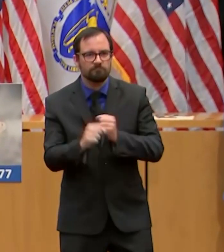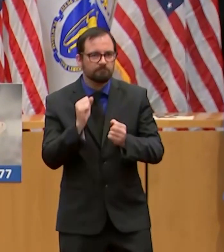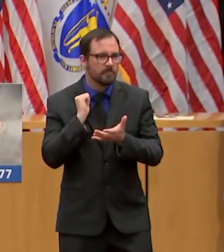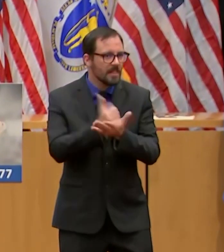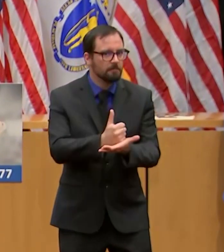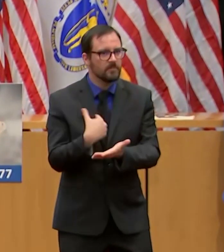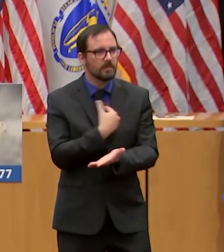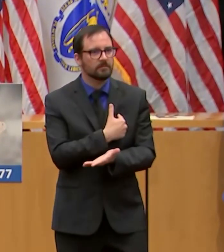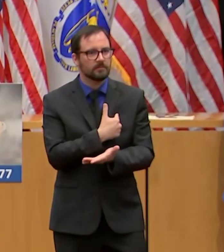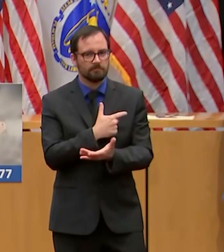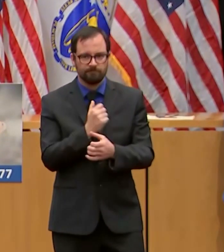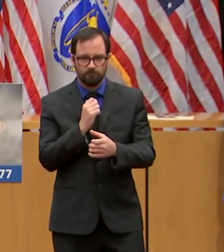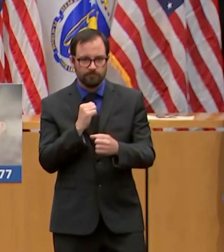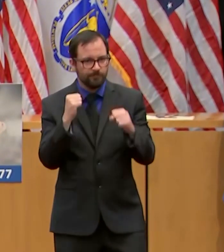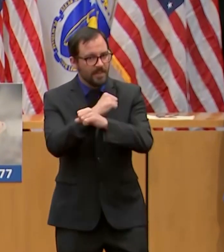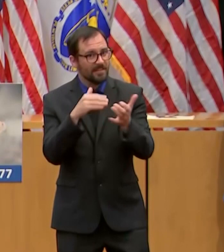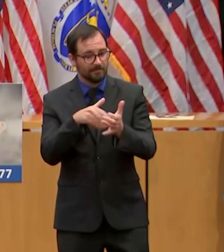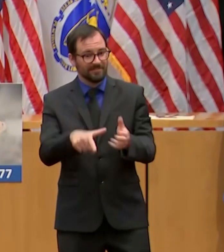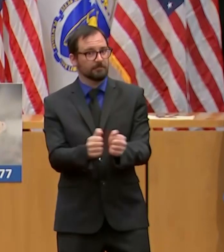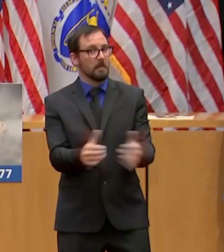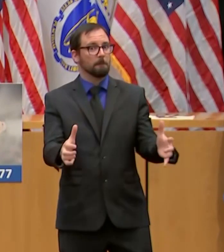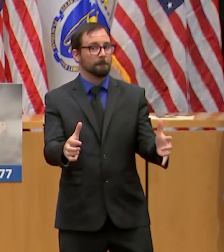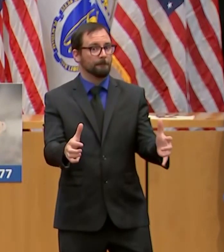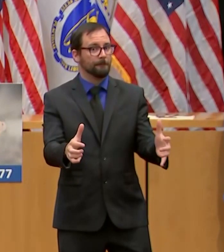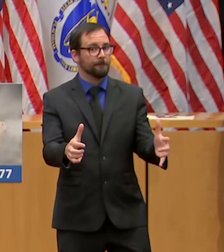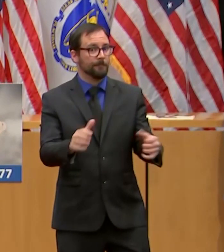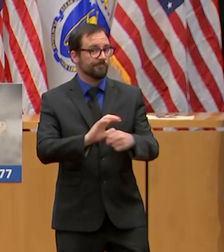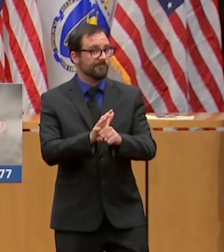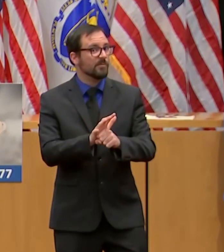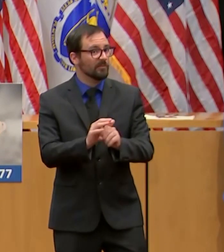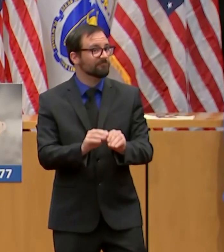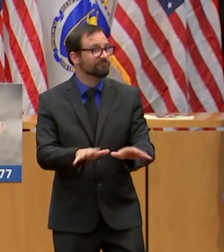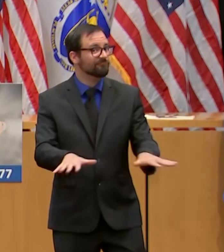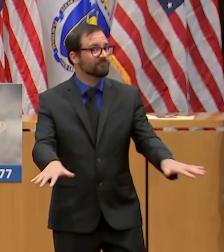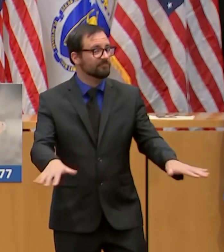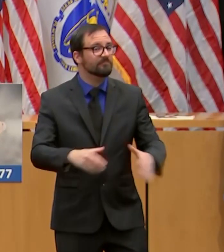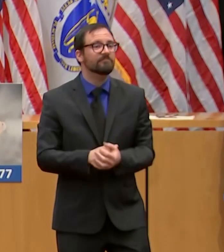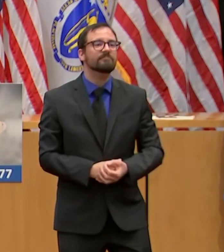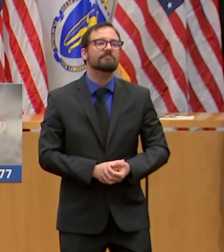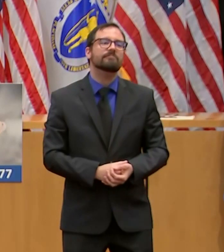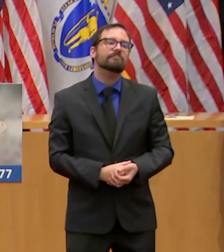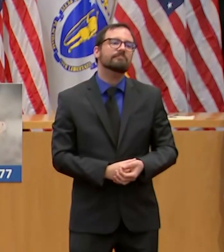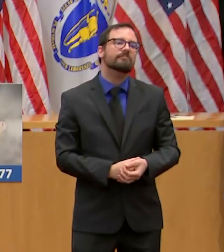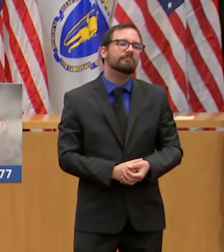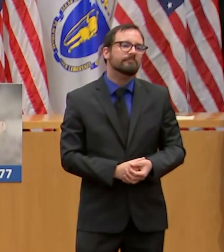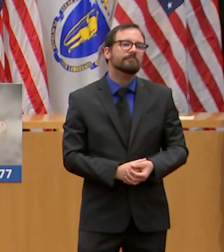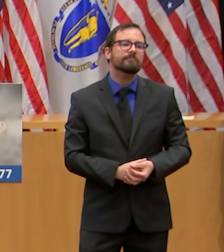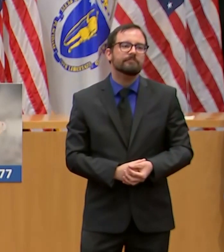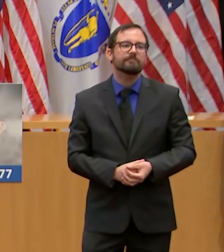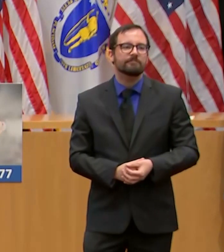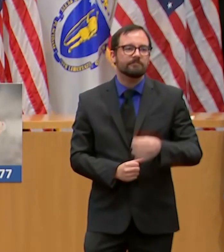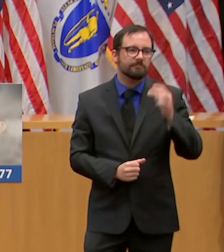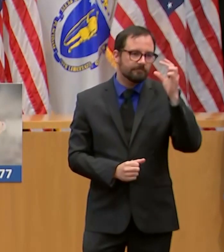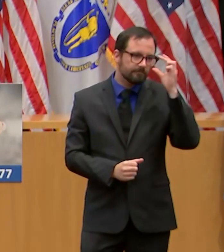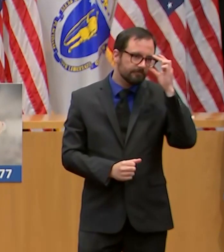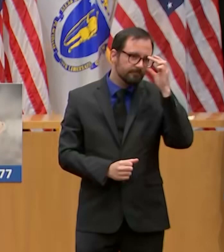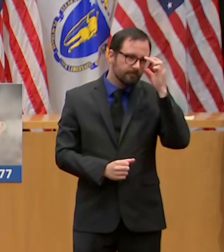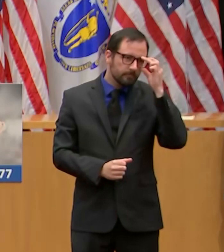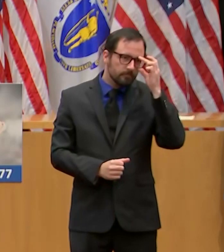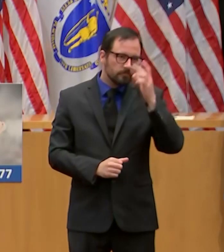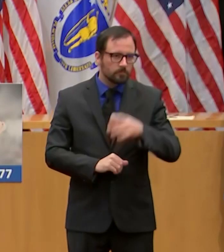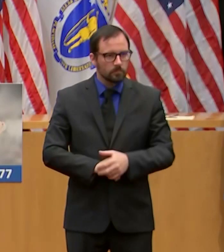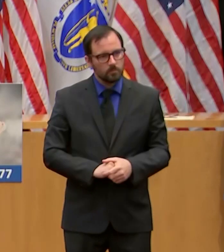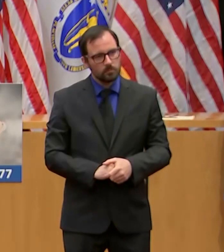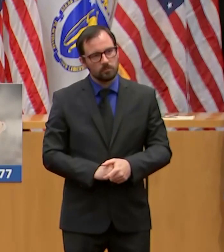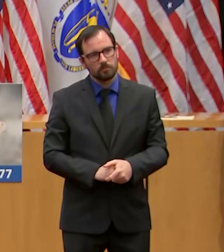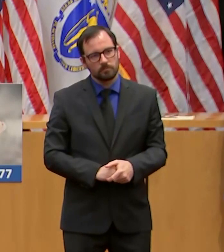lot for the Commonwealth's COVID-19 response. And of course, the incredible work of the medical professionals at all of our Boston